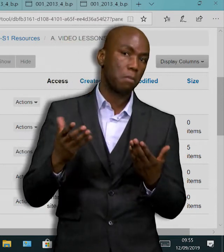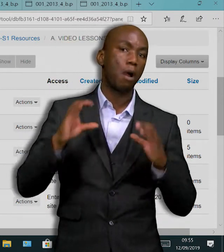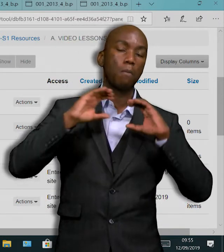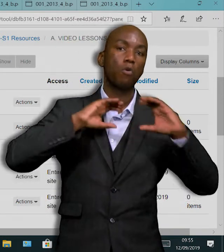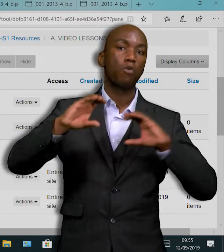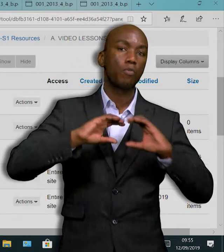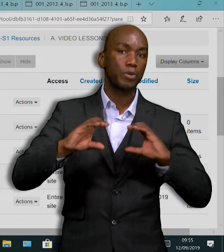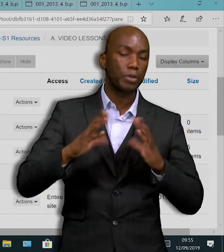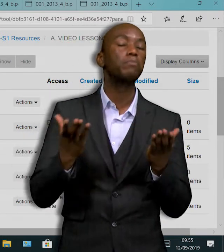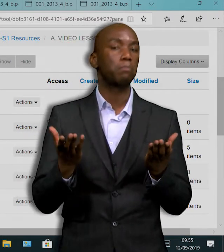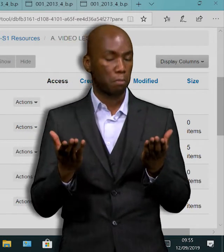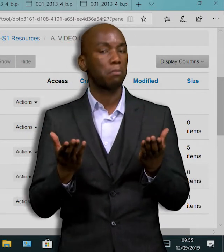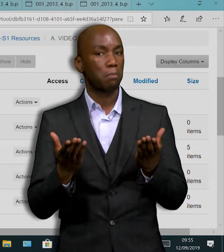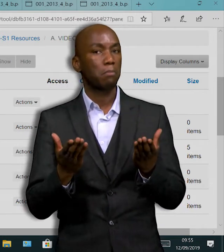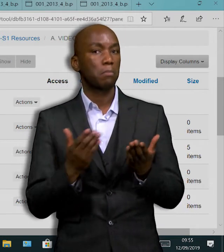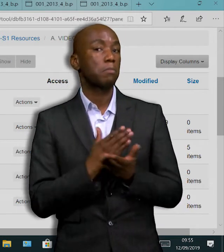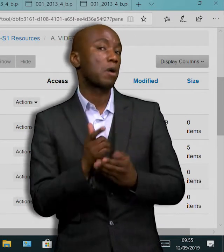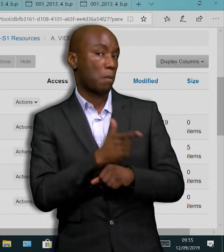and communication theory.